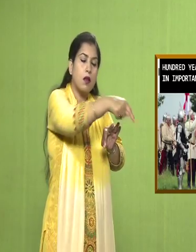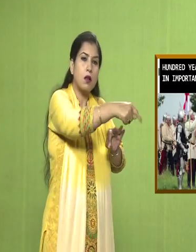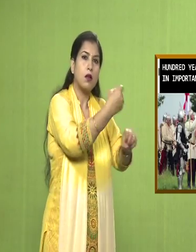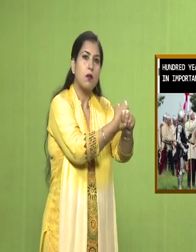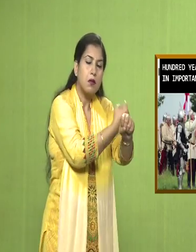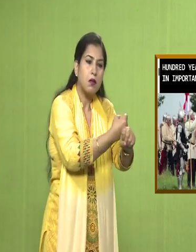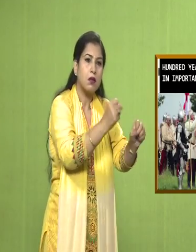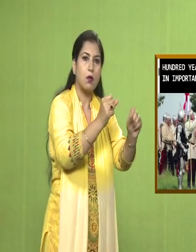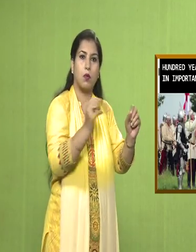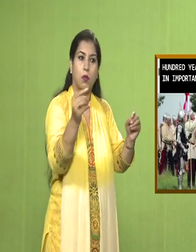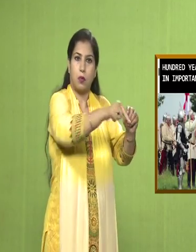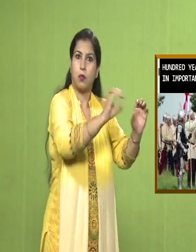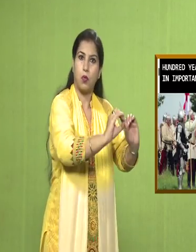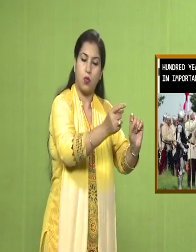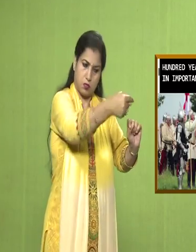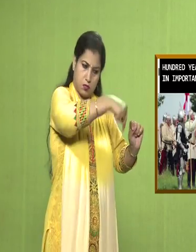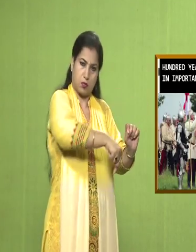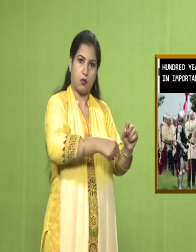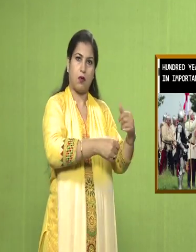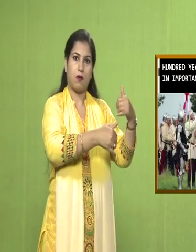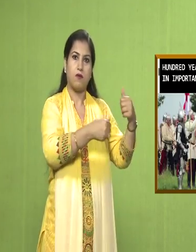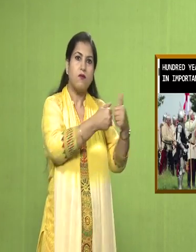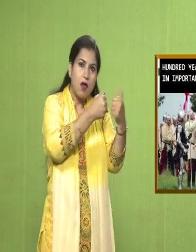in the farms of the feudal lords.